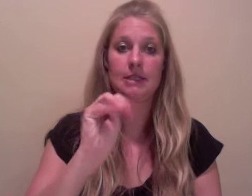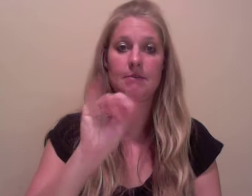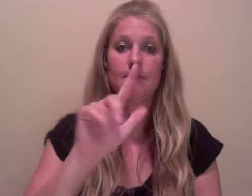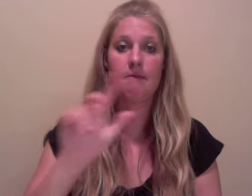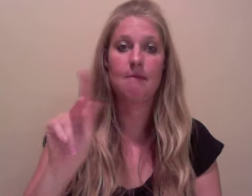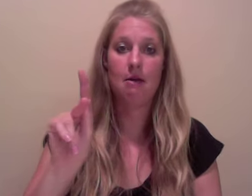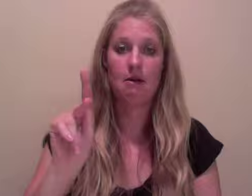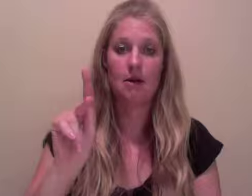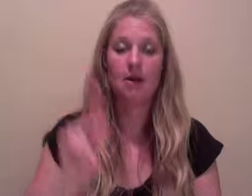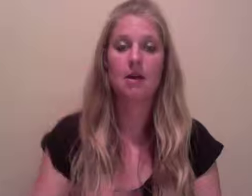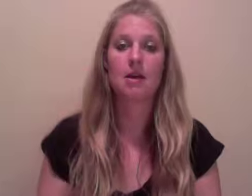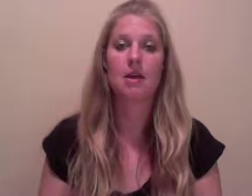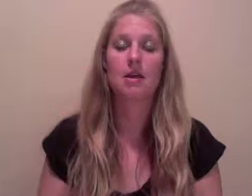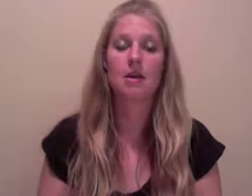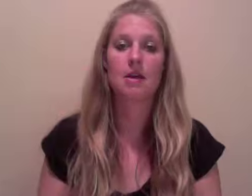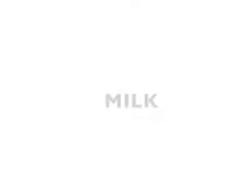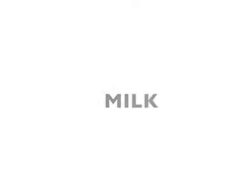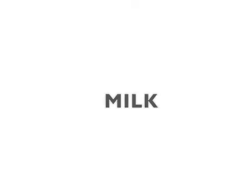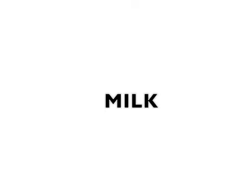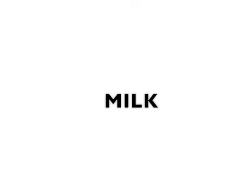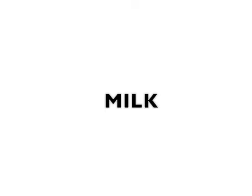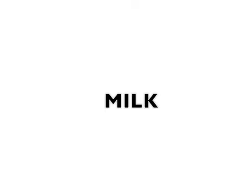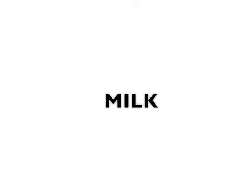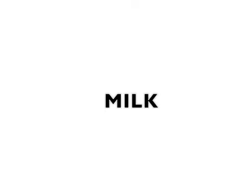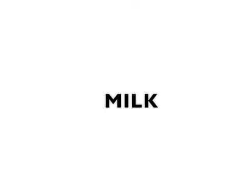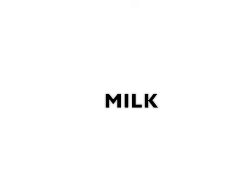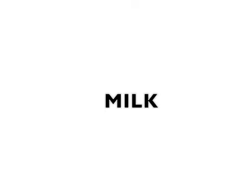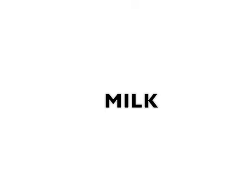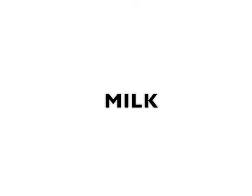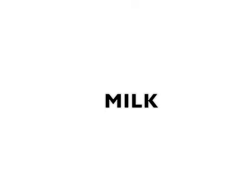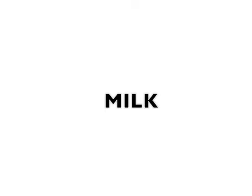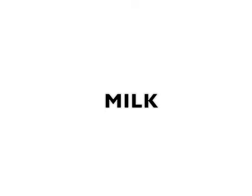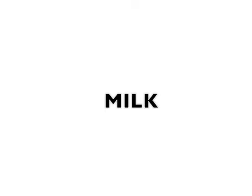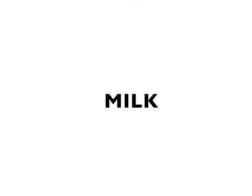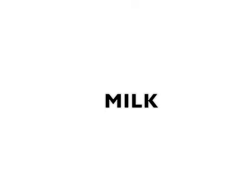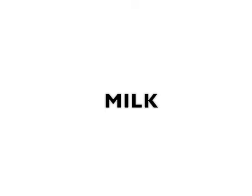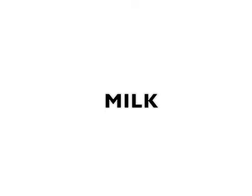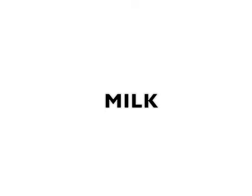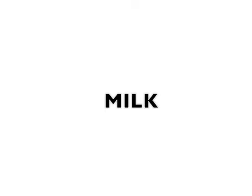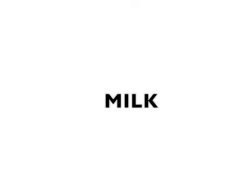Number 6, milk. So sign milk right now.